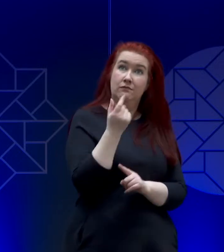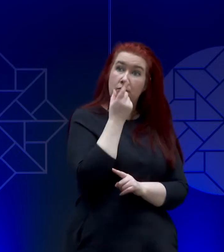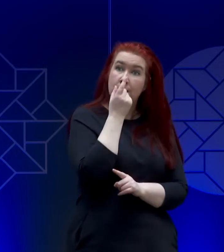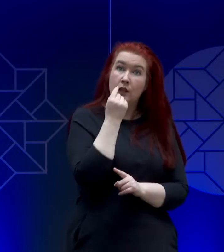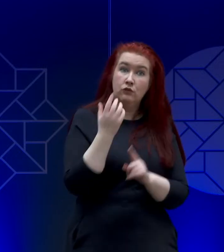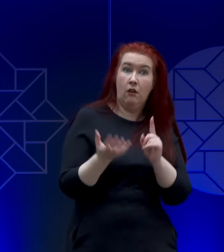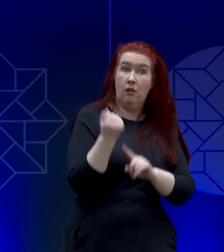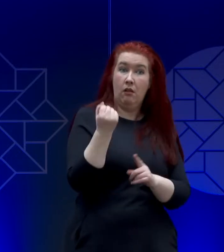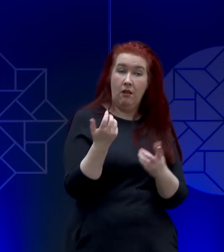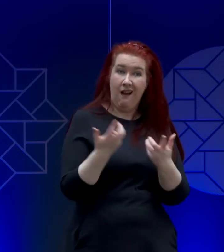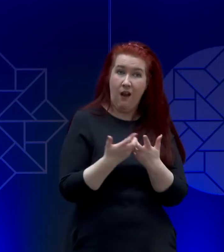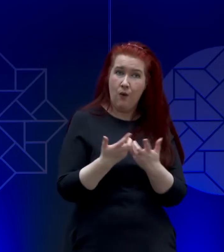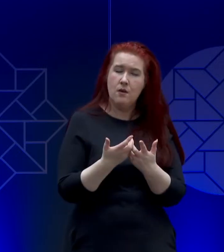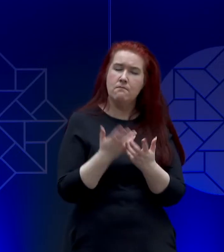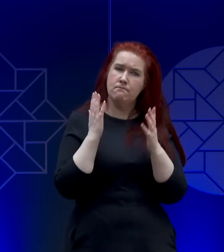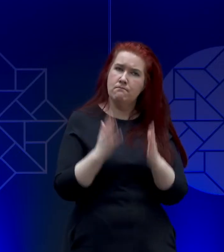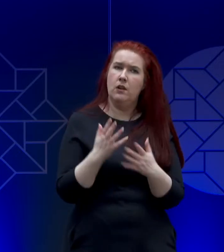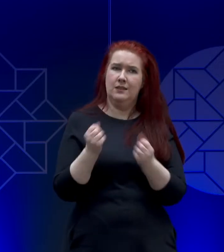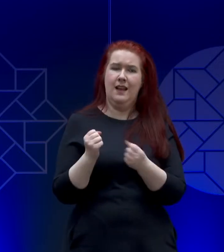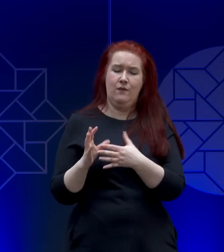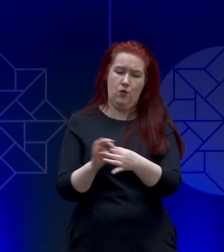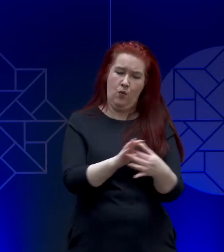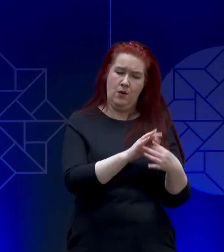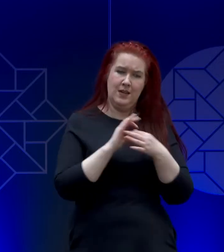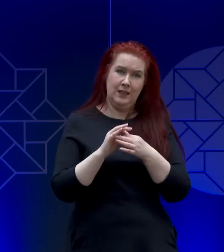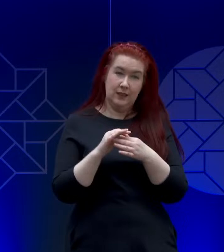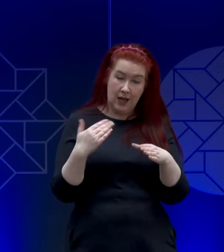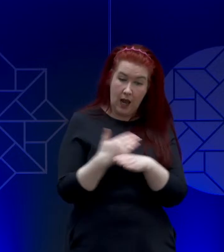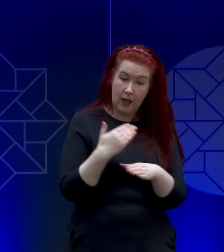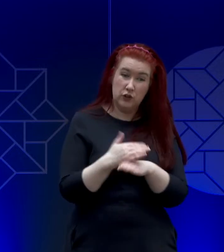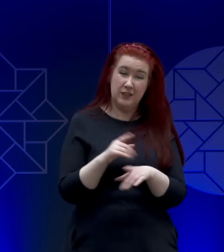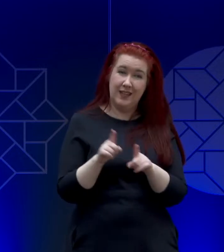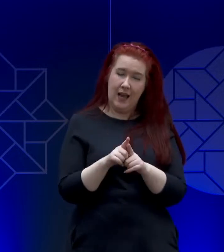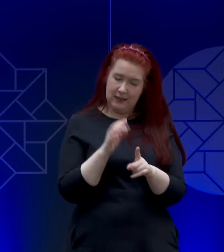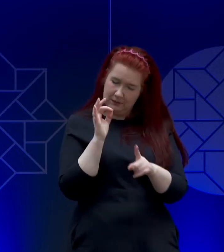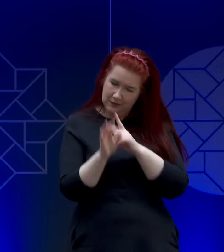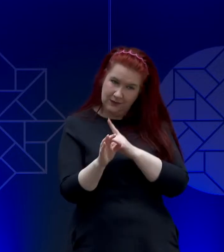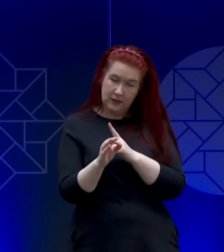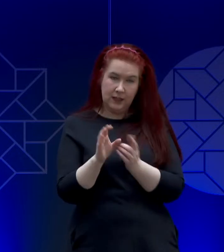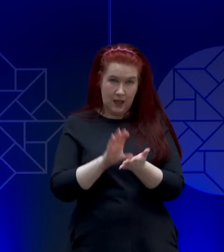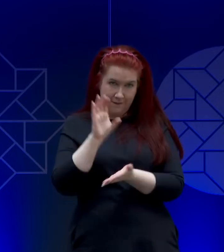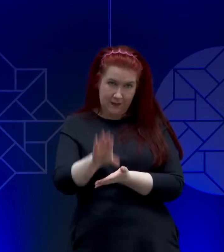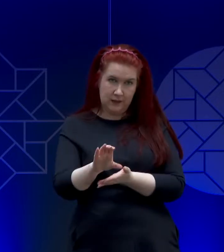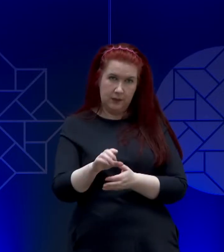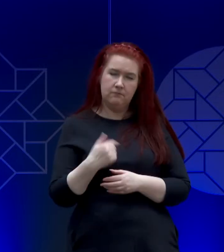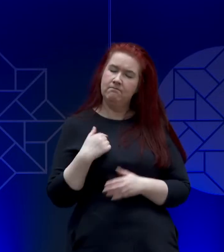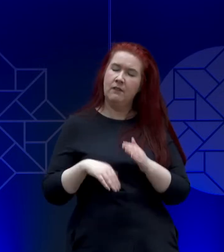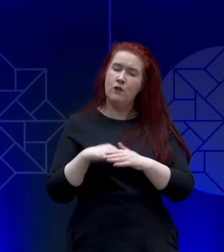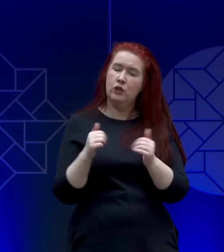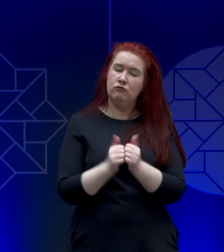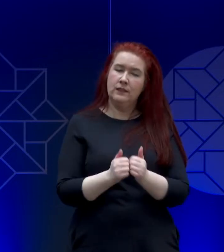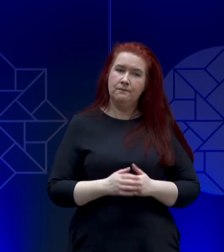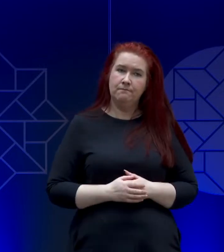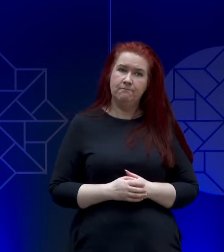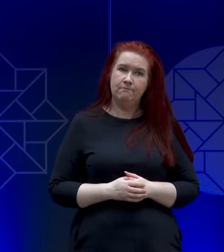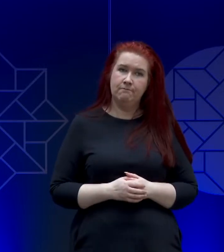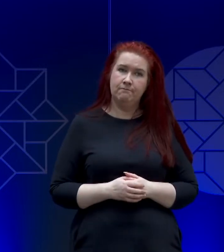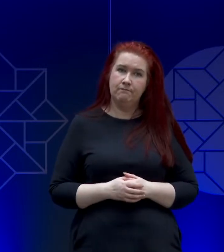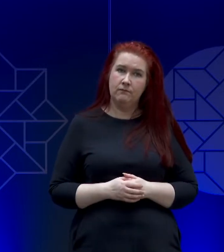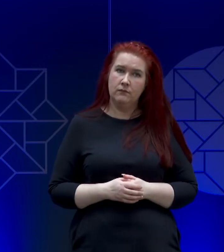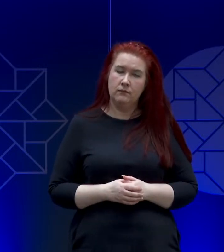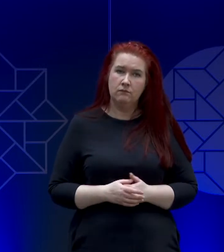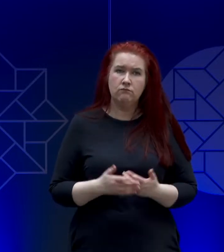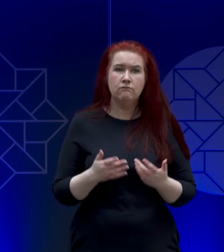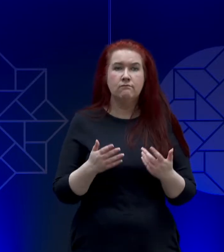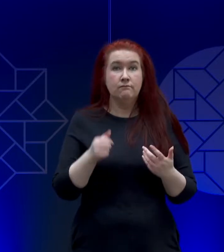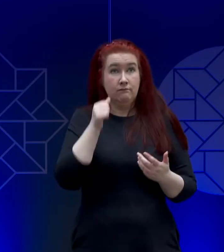innovations requires coordinated action and strategic investment. And I couldn't agree more. It's against the background of the